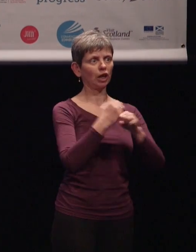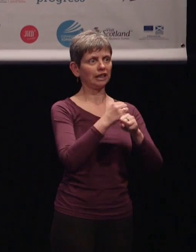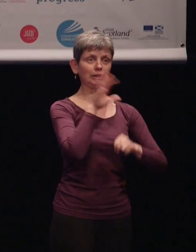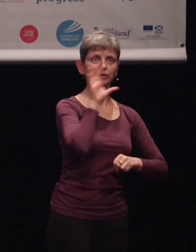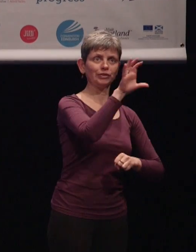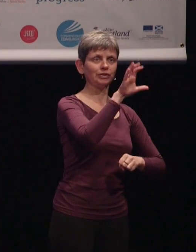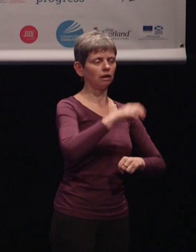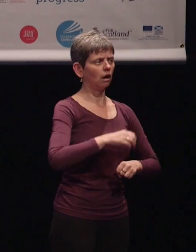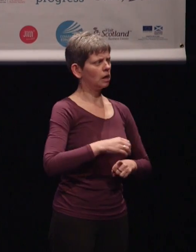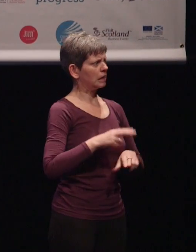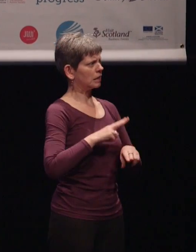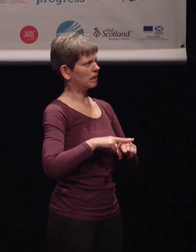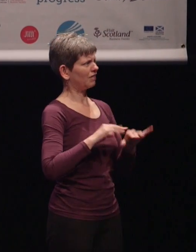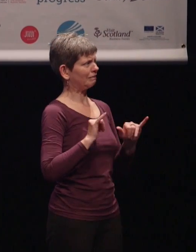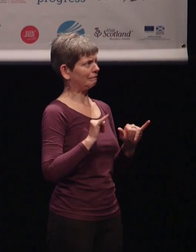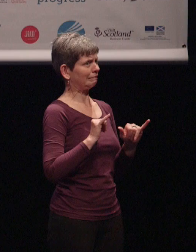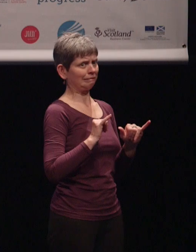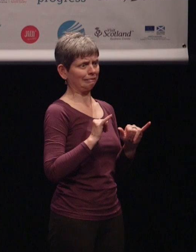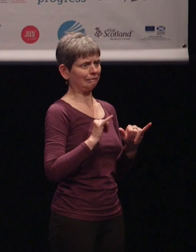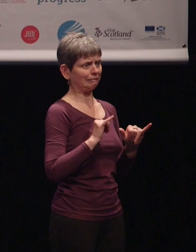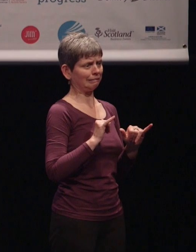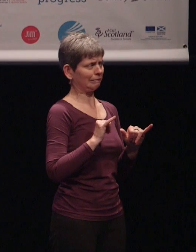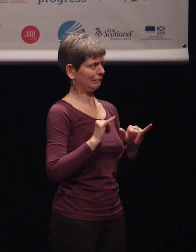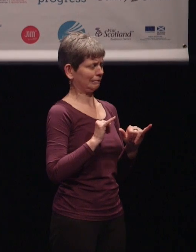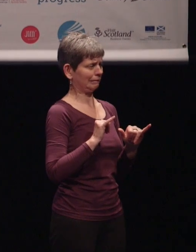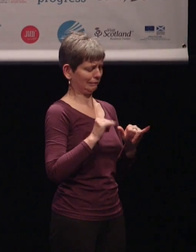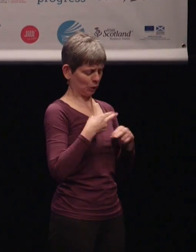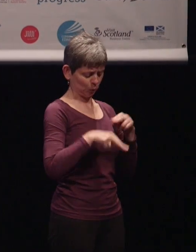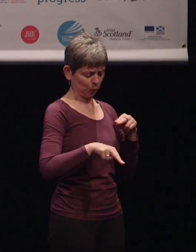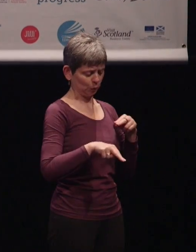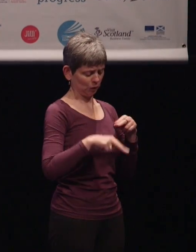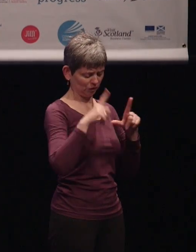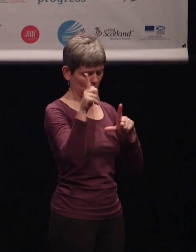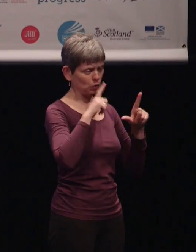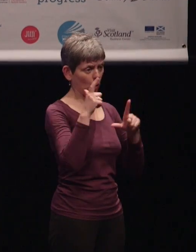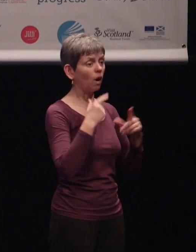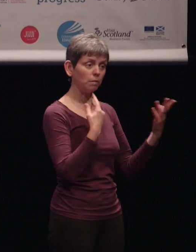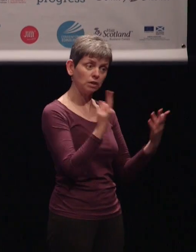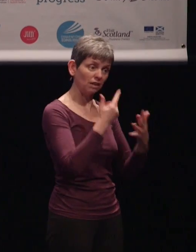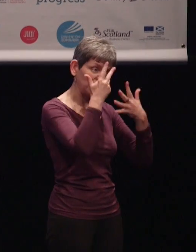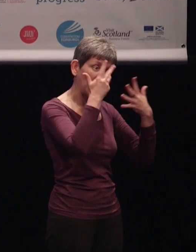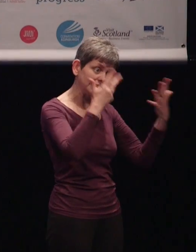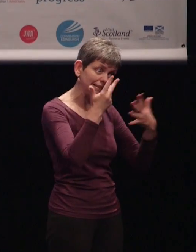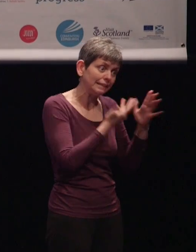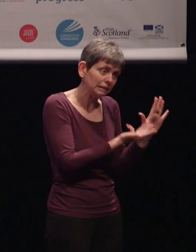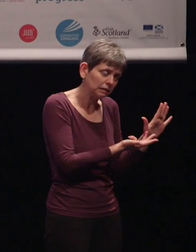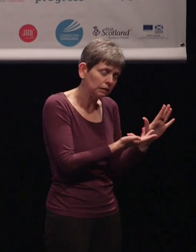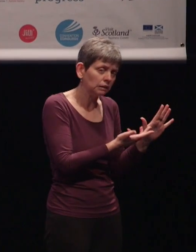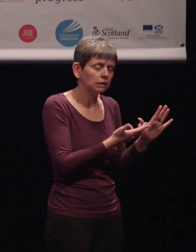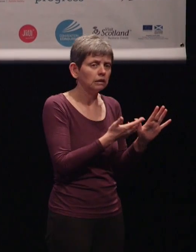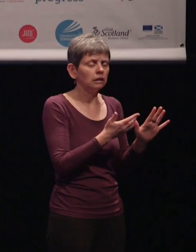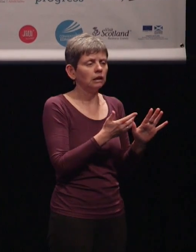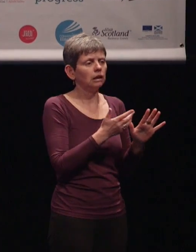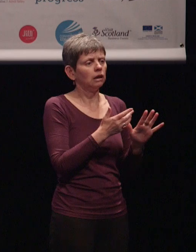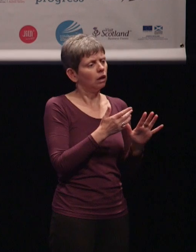staff was quite concerned about this because even if she's an adult, she was 19 years old,